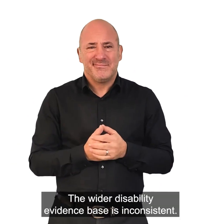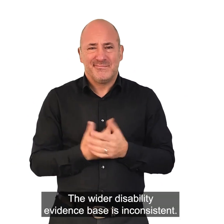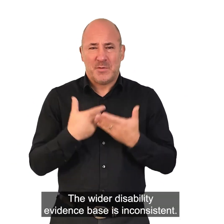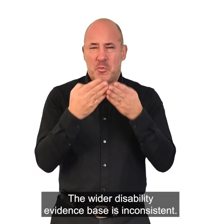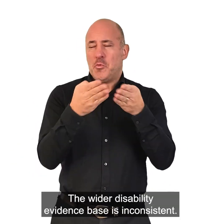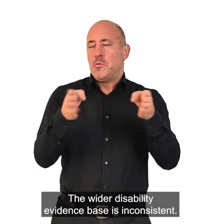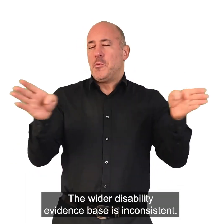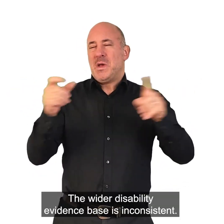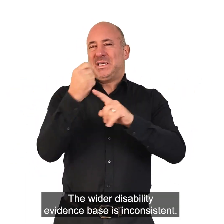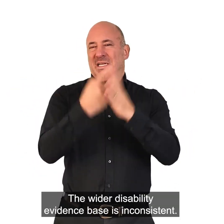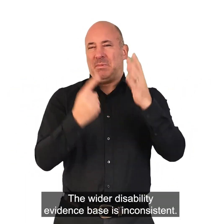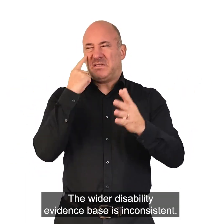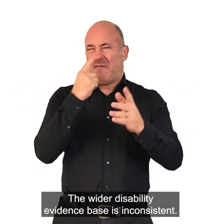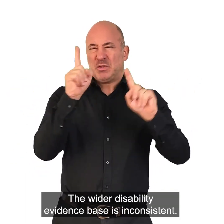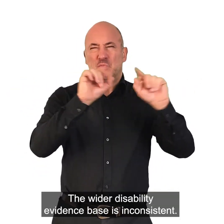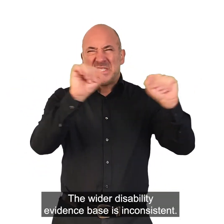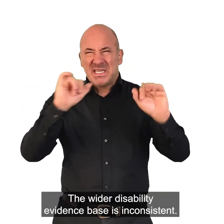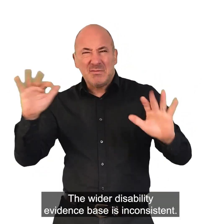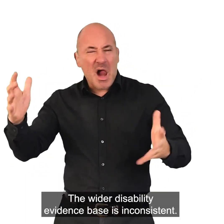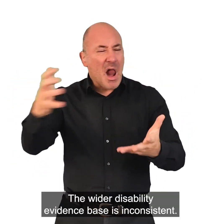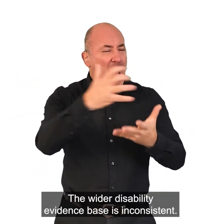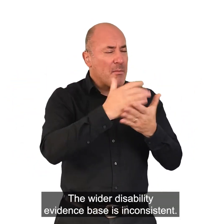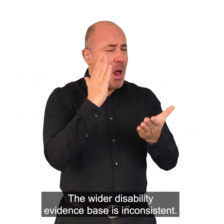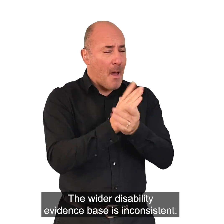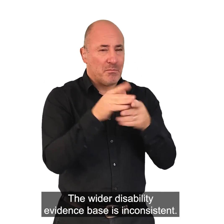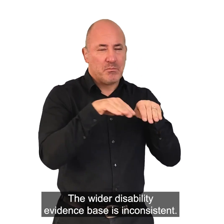made. The wider disability evidence base is inconsistent.